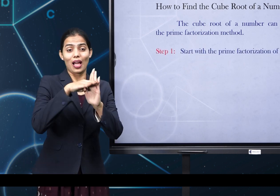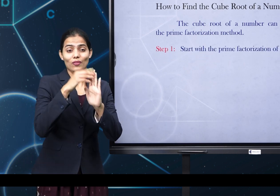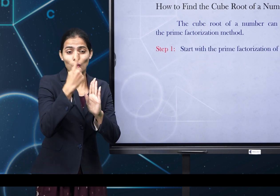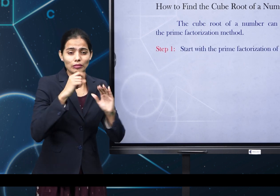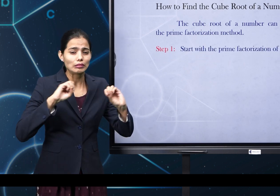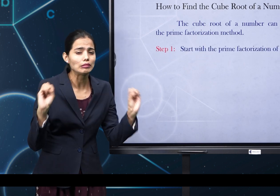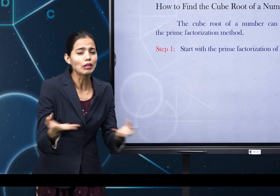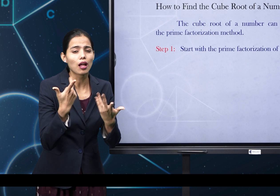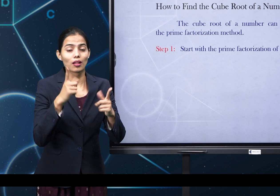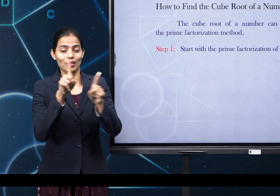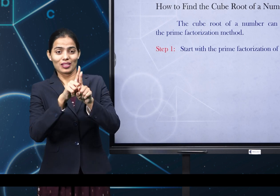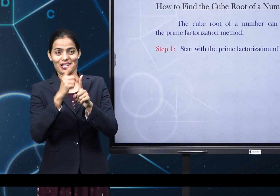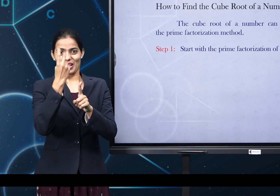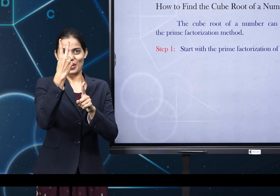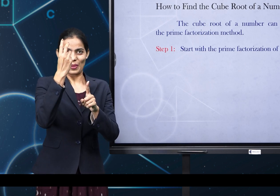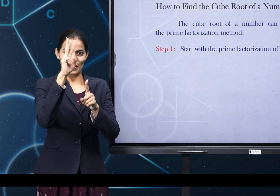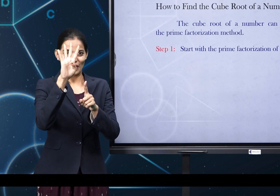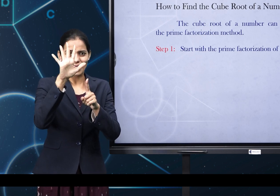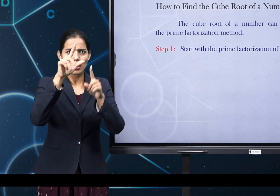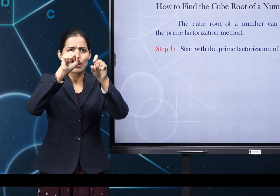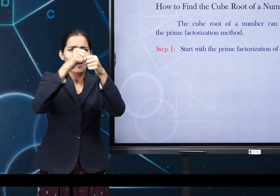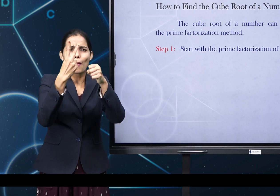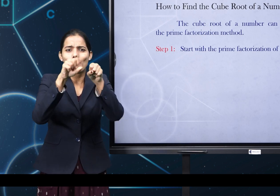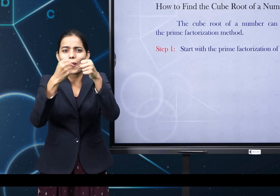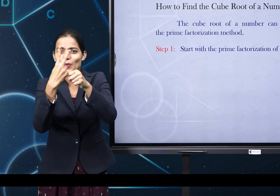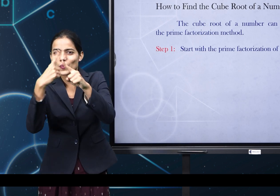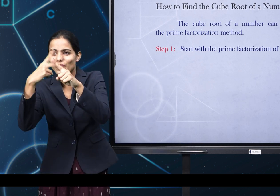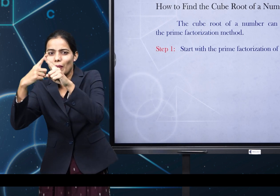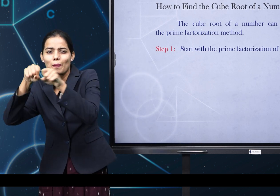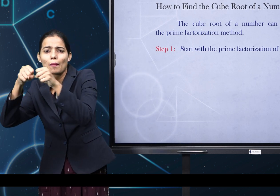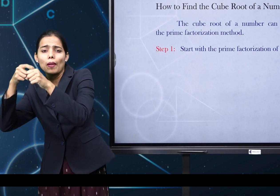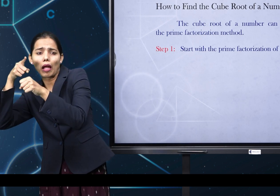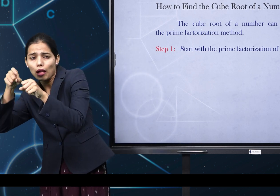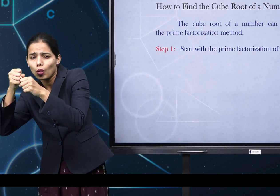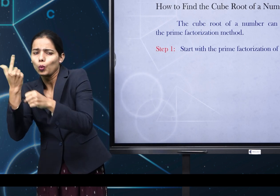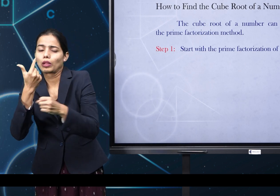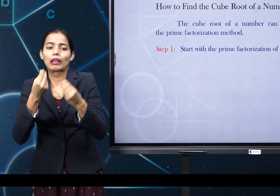Step 1. Start with the prime factorization of the given number.